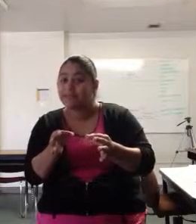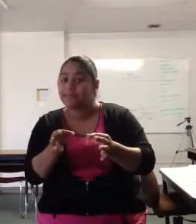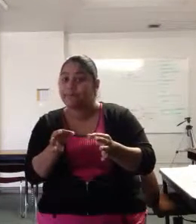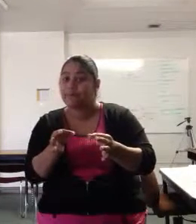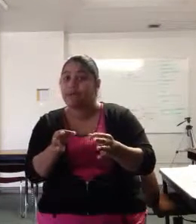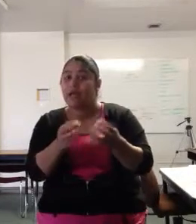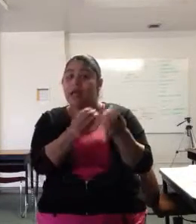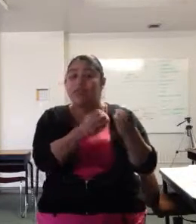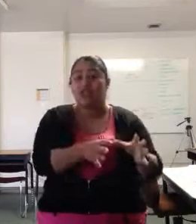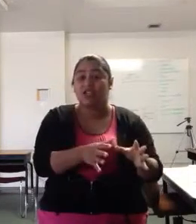losses or debts.